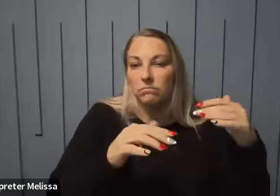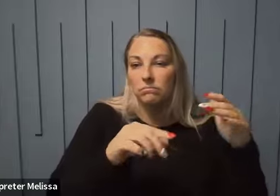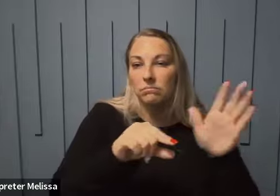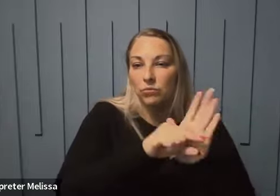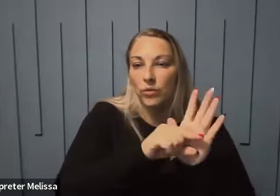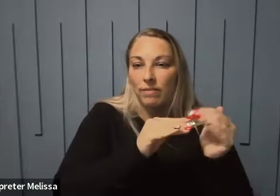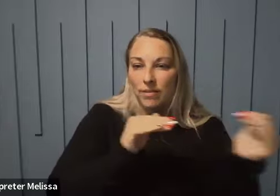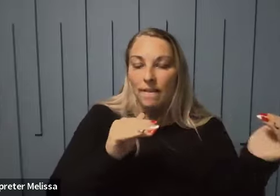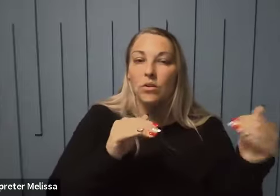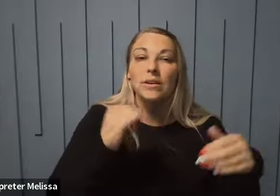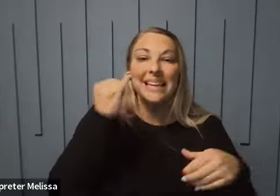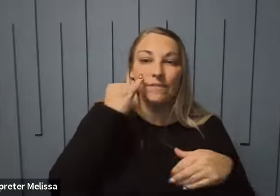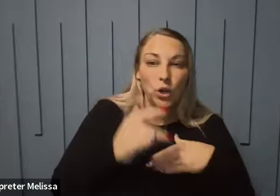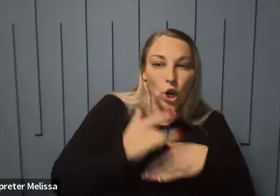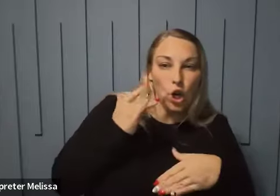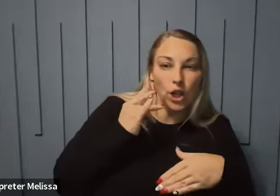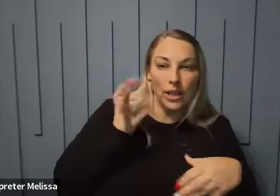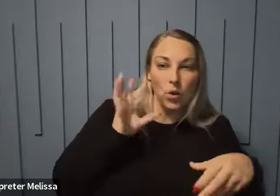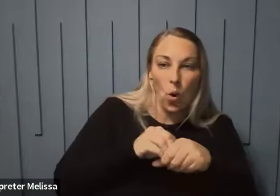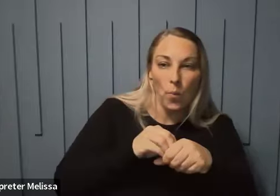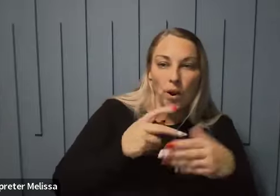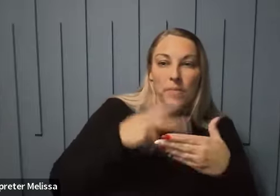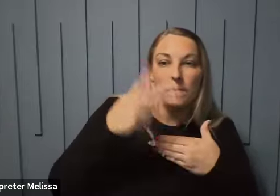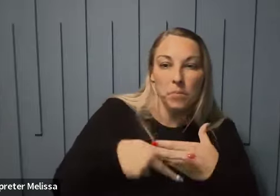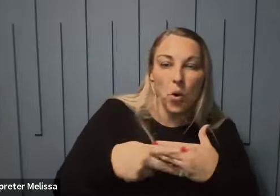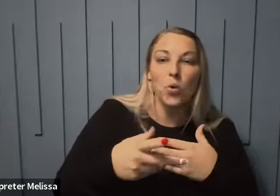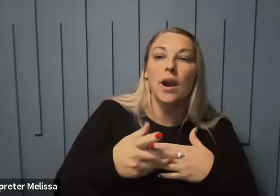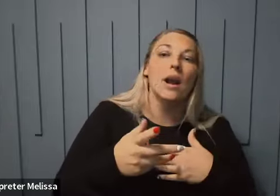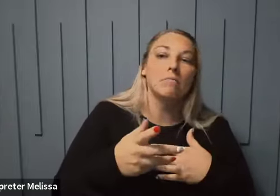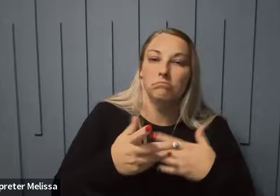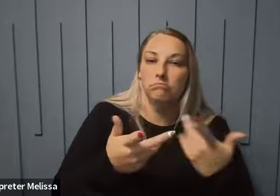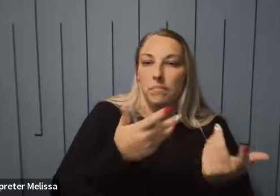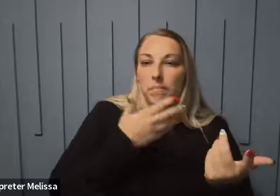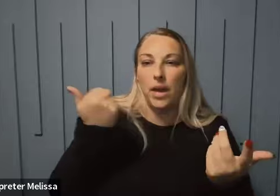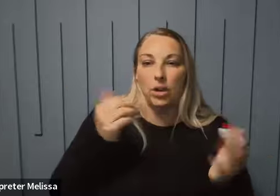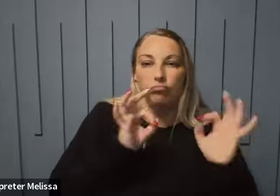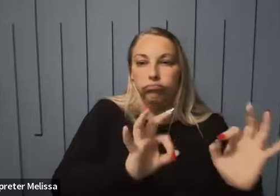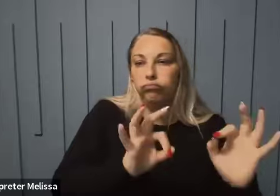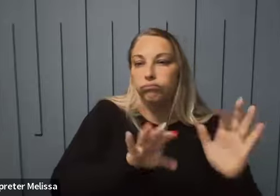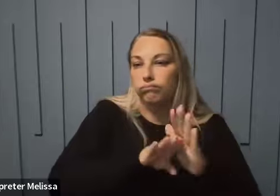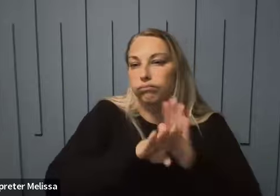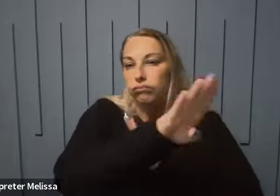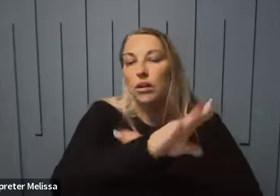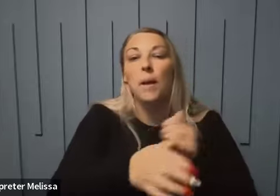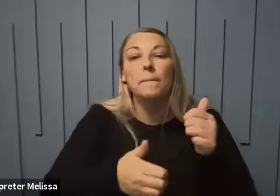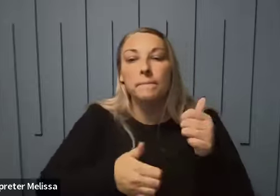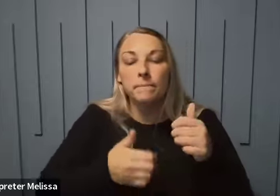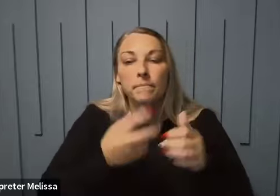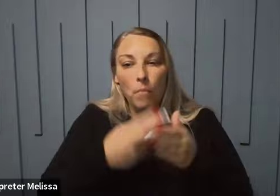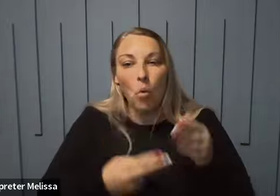the program, the better off we are. Both use American Sign Language at home and have great ASL skills as well.